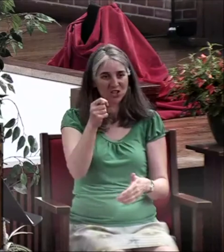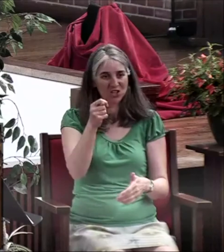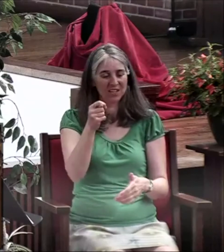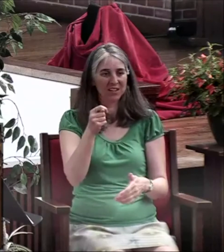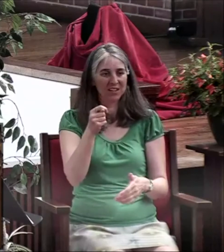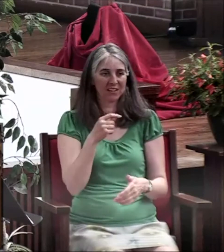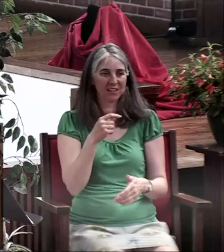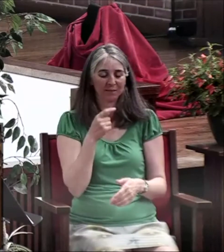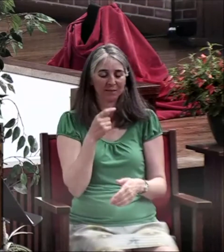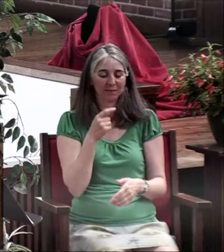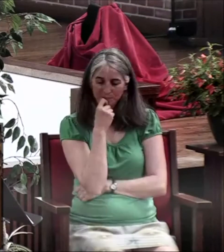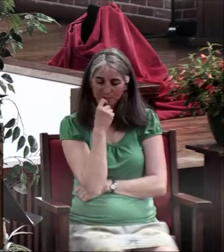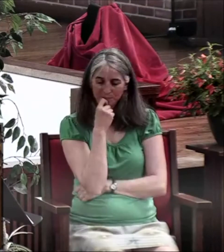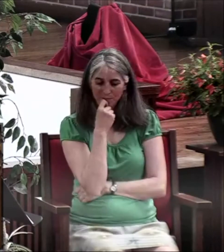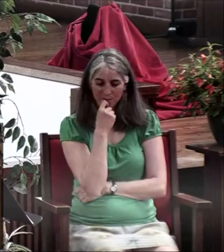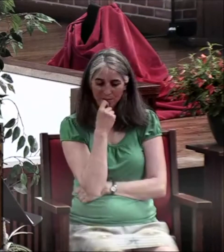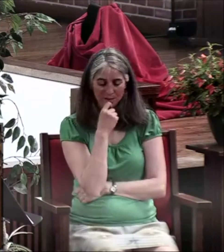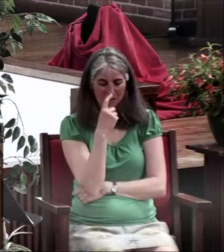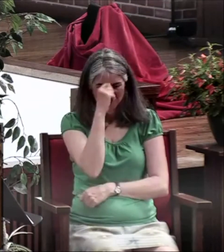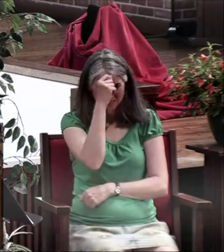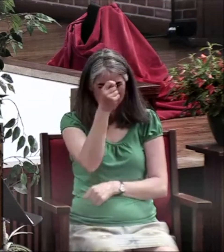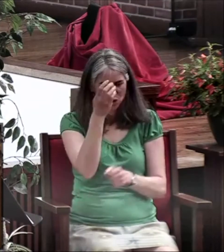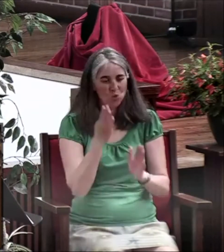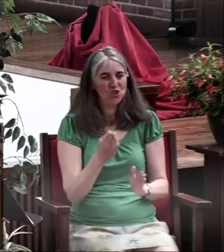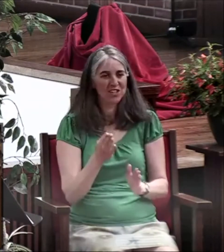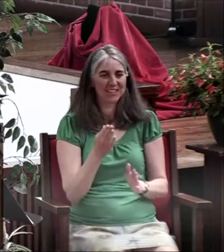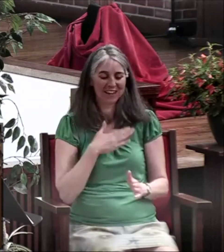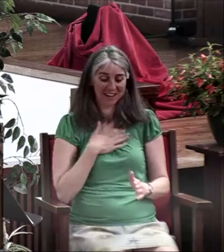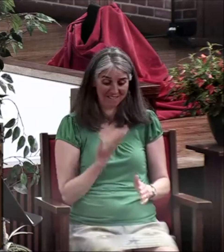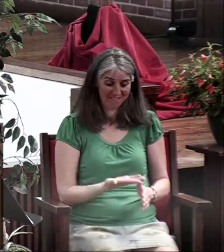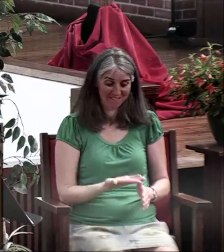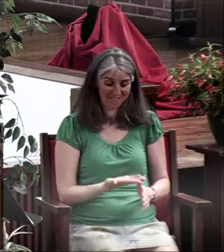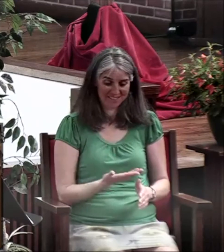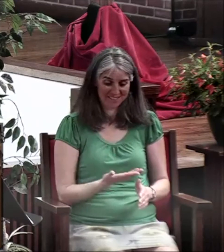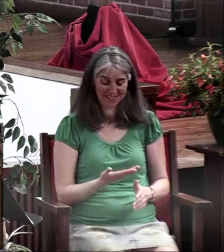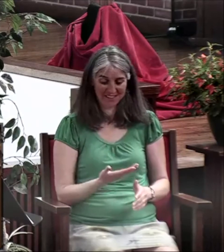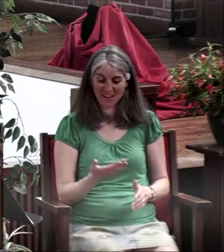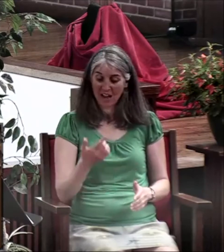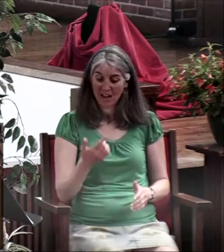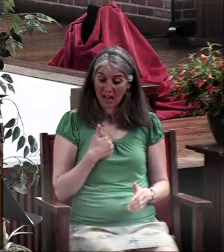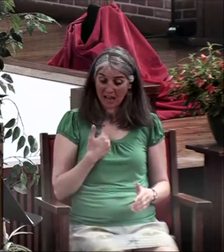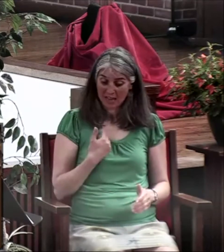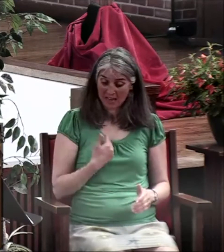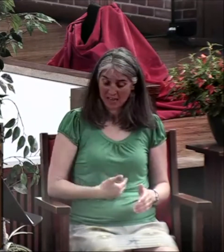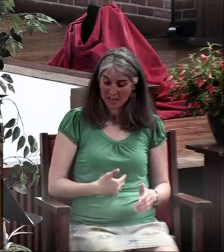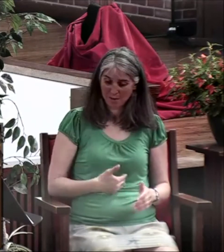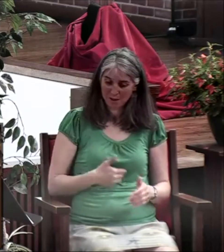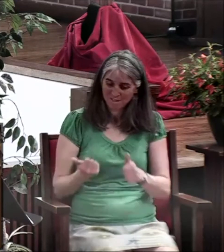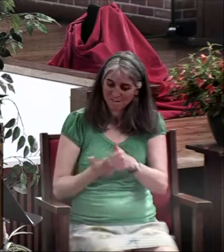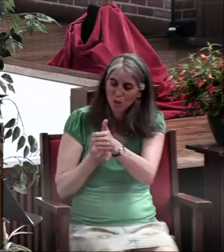the faith. The theologian then confessed to Leonard Sweet. He said, I am in pursuit of